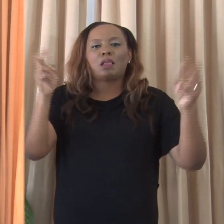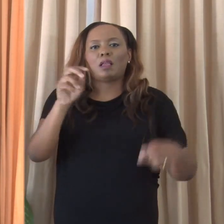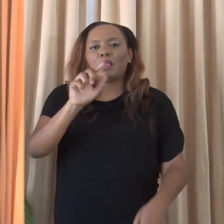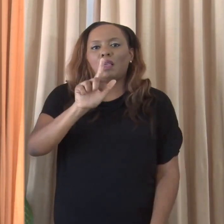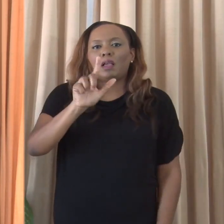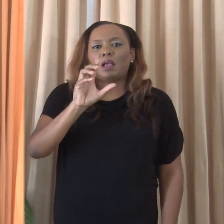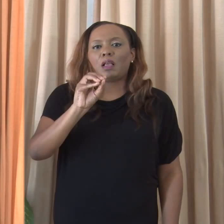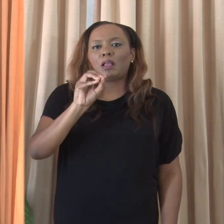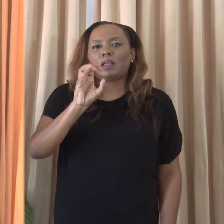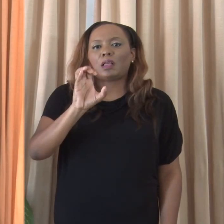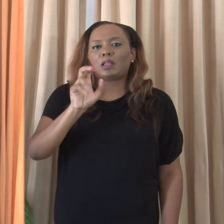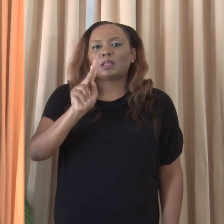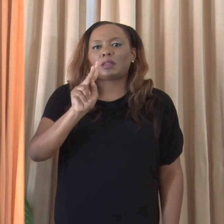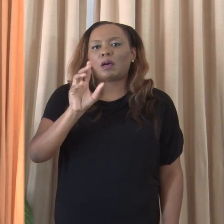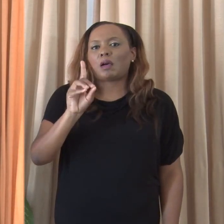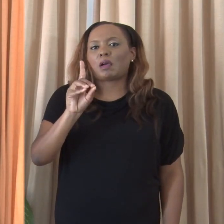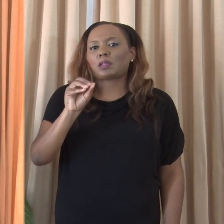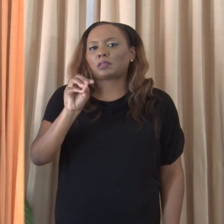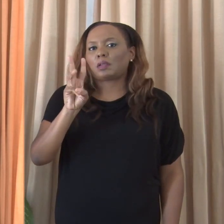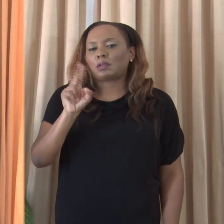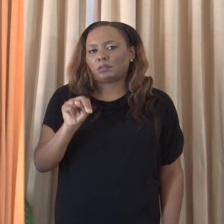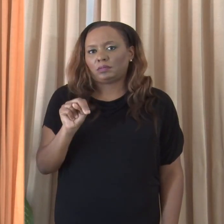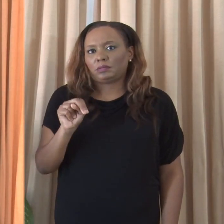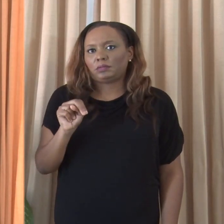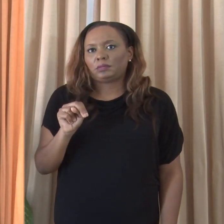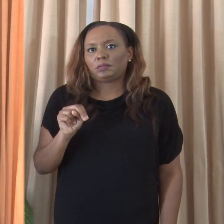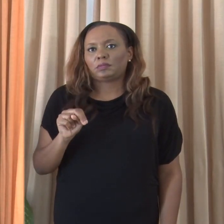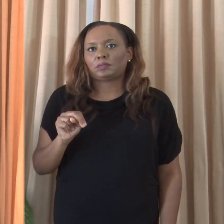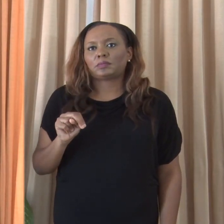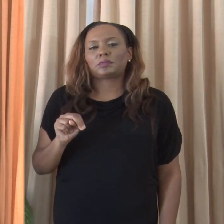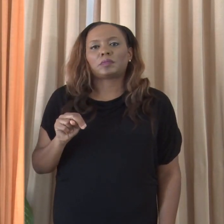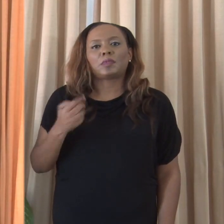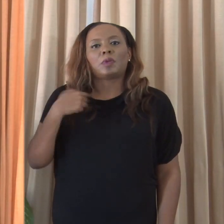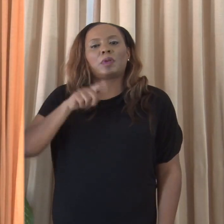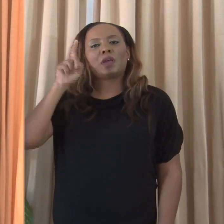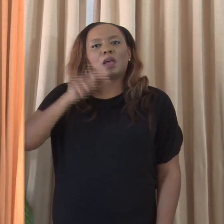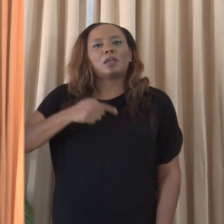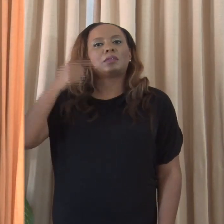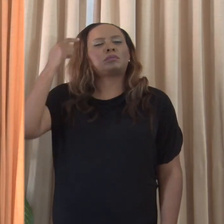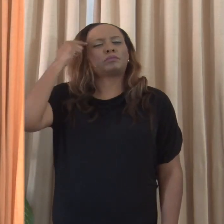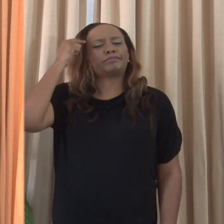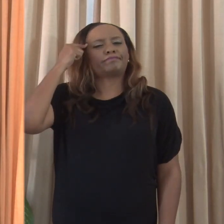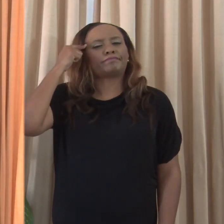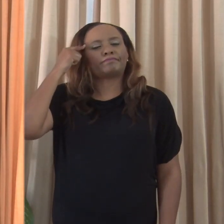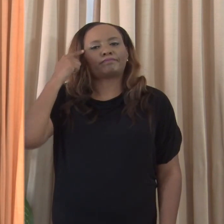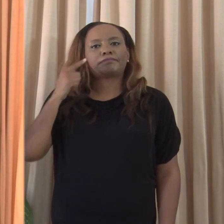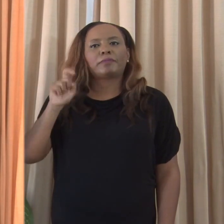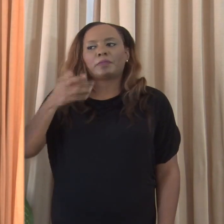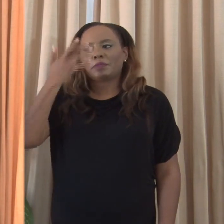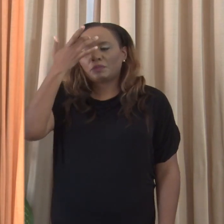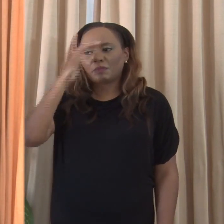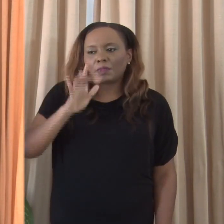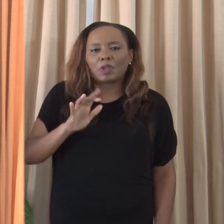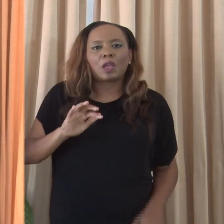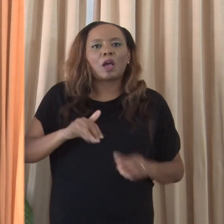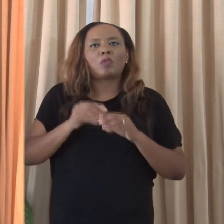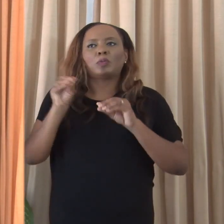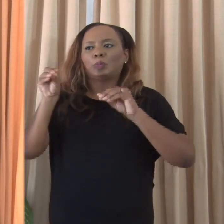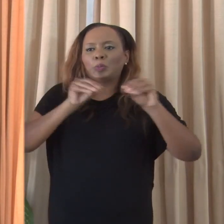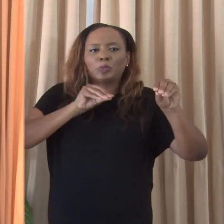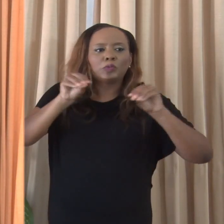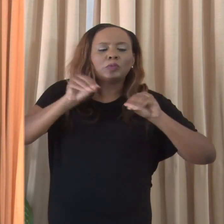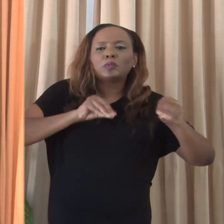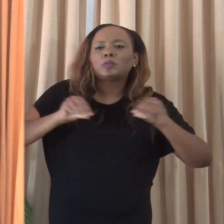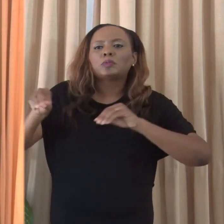And the way in which we avoid that is being very sensible about our movement about the country